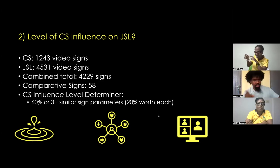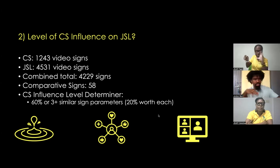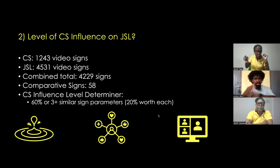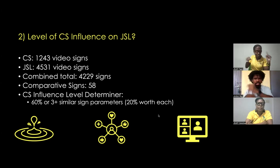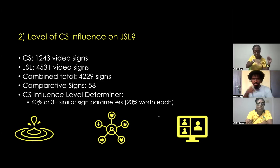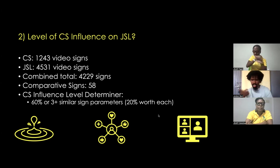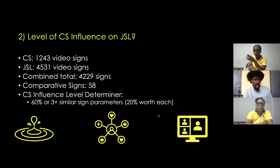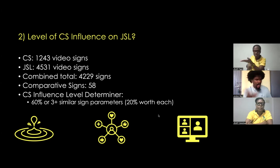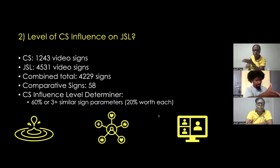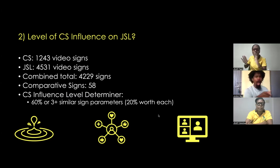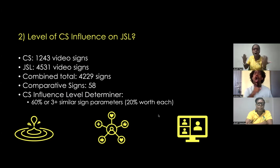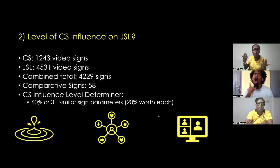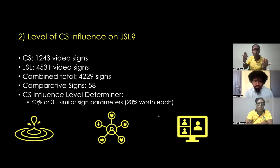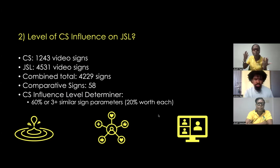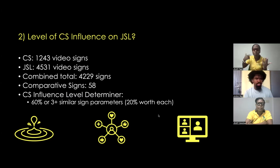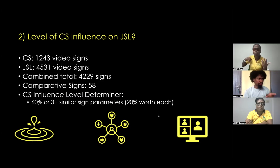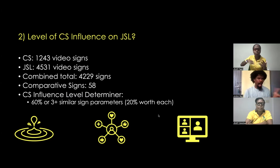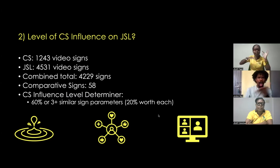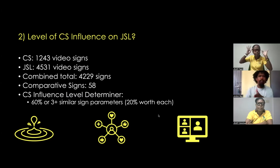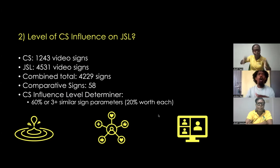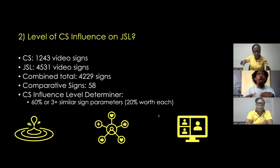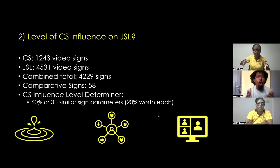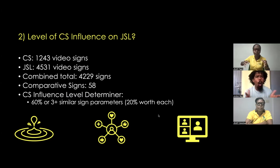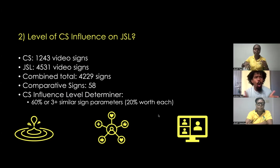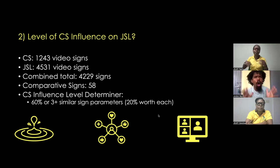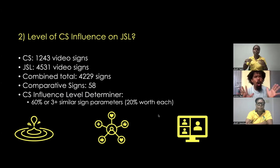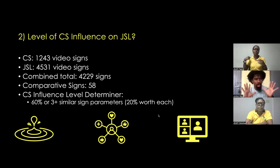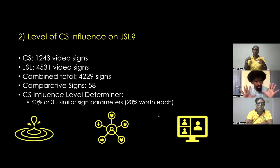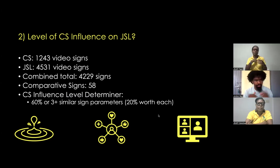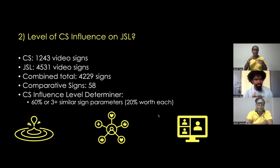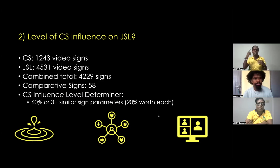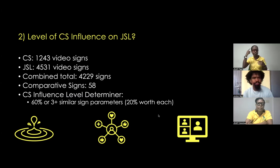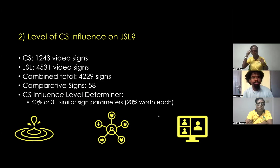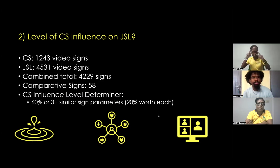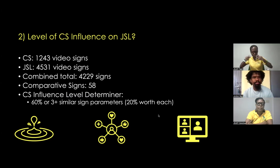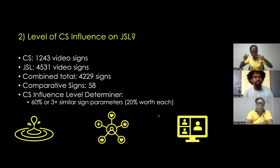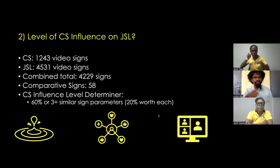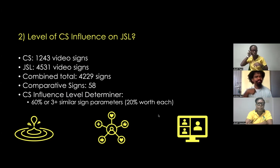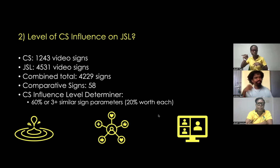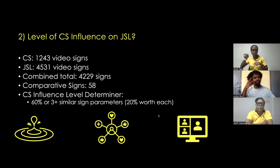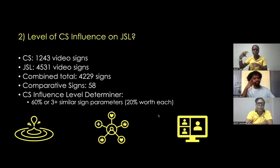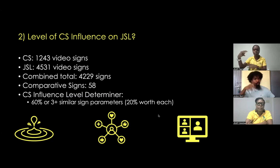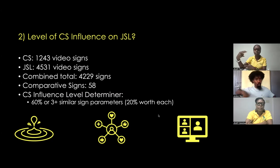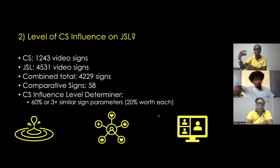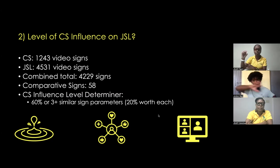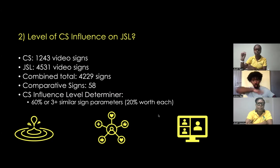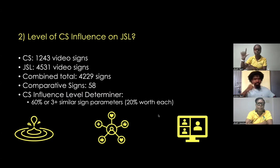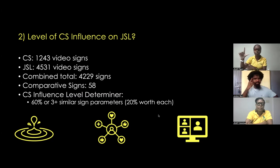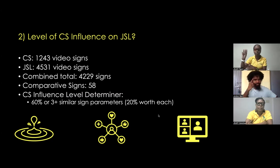We have decided that country sign has influenced Jamaican Sign Language. How did we come up with that decision? We did an